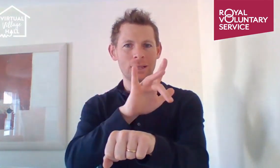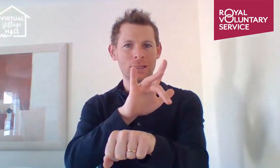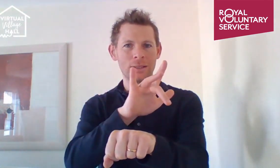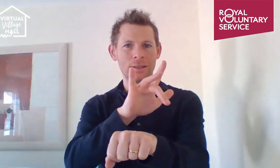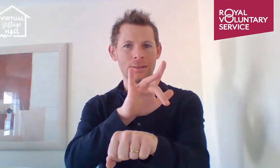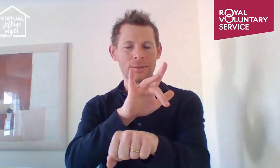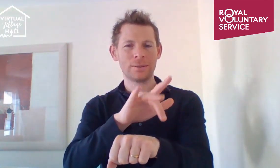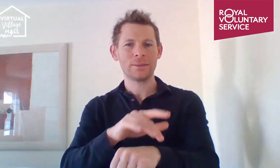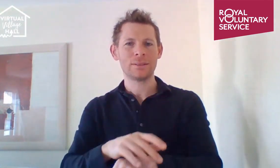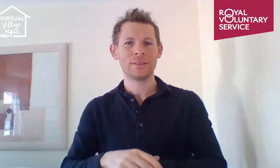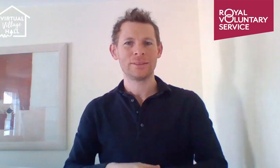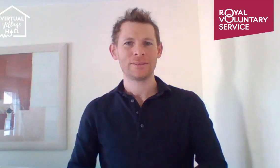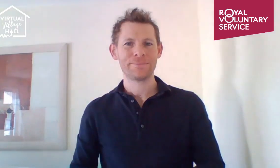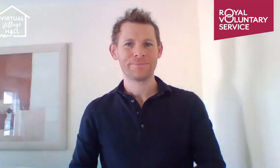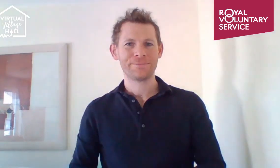drama.